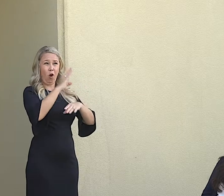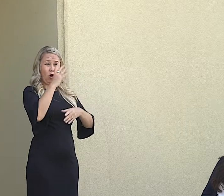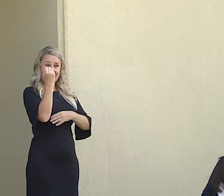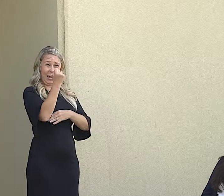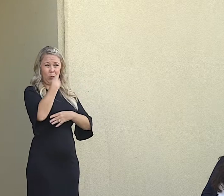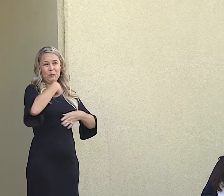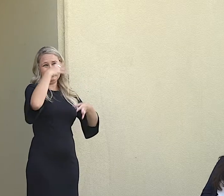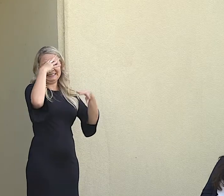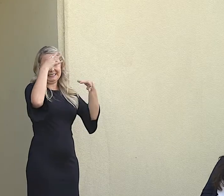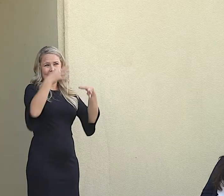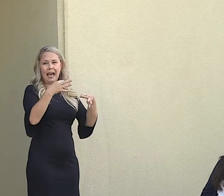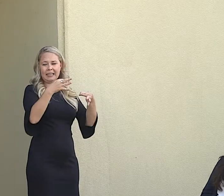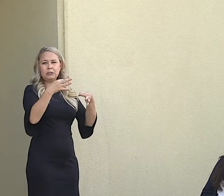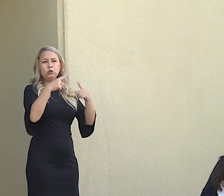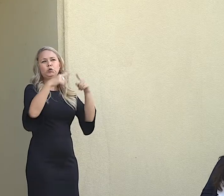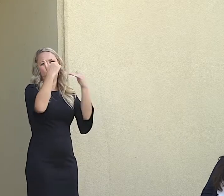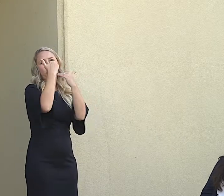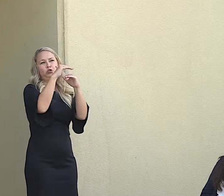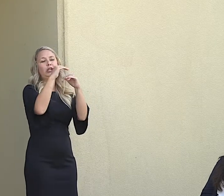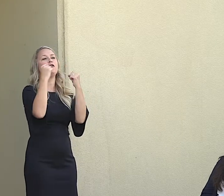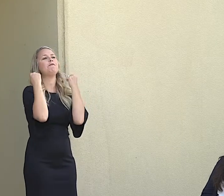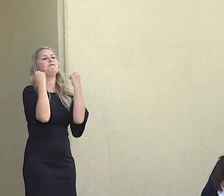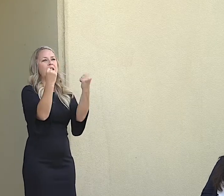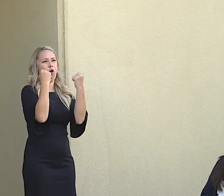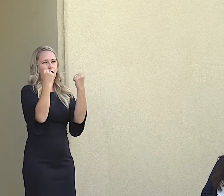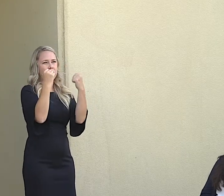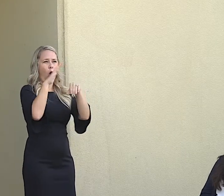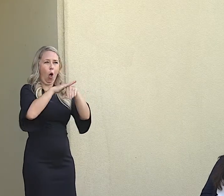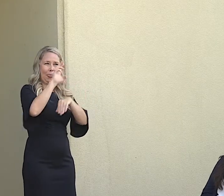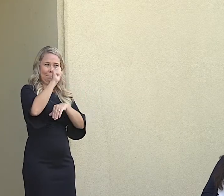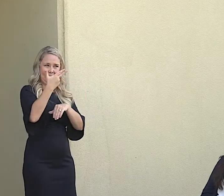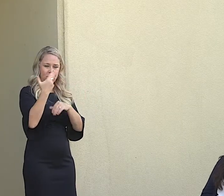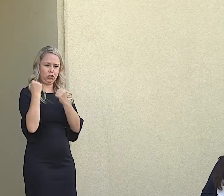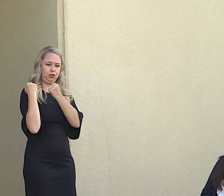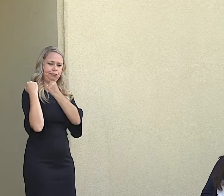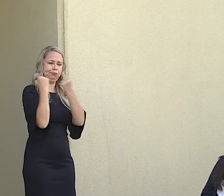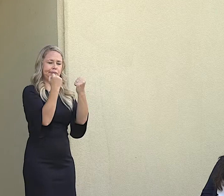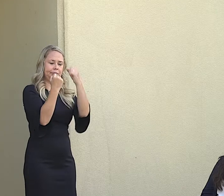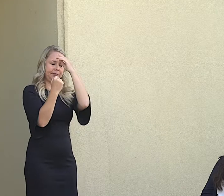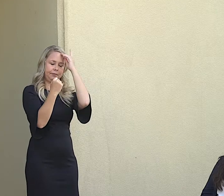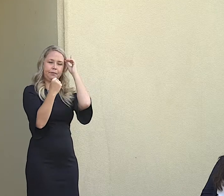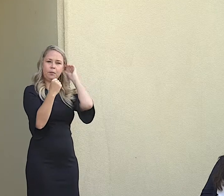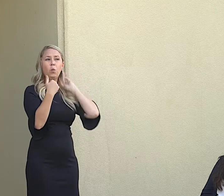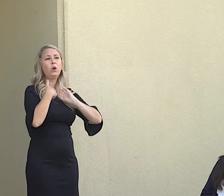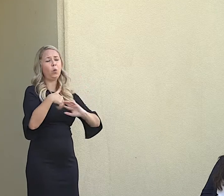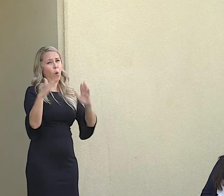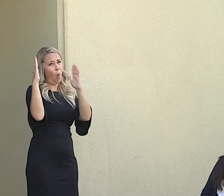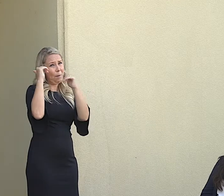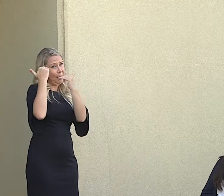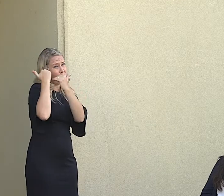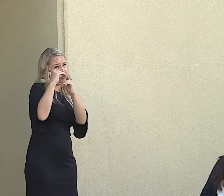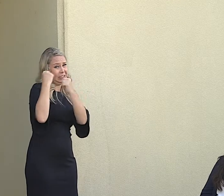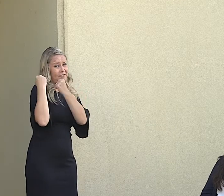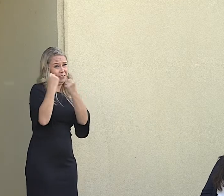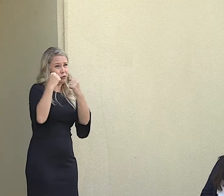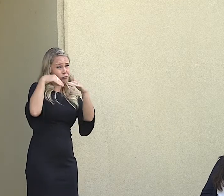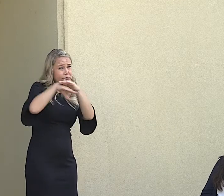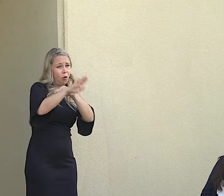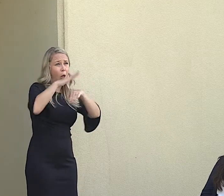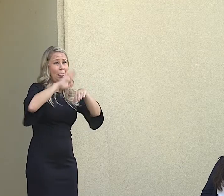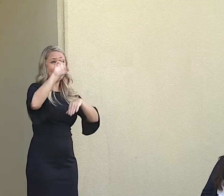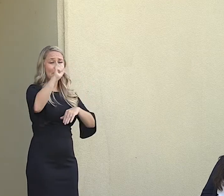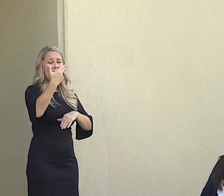to access or to restrict vehicular traffic. The hope was that by restricting vehicular